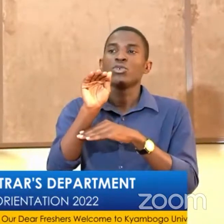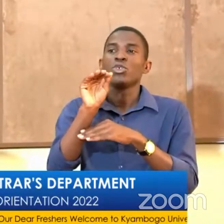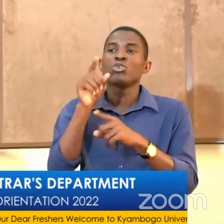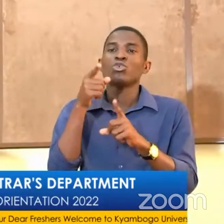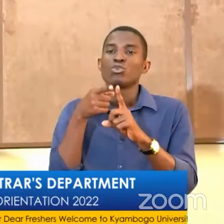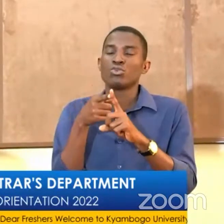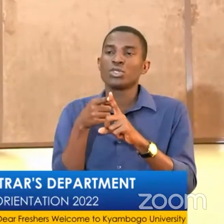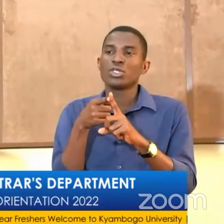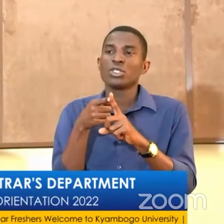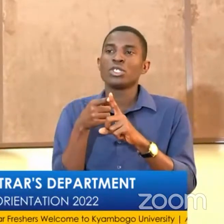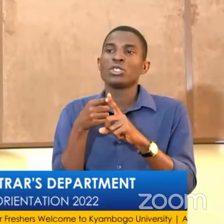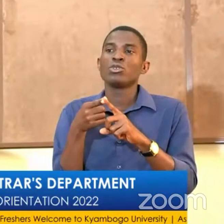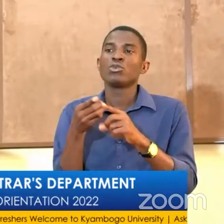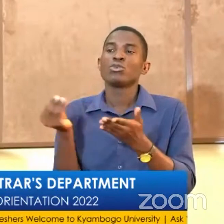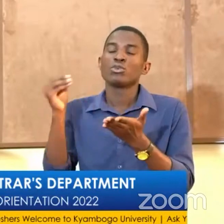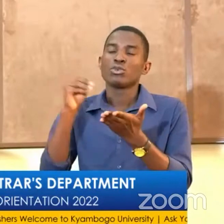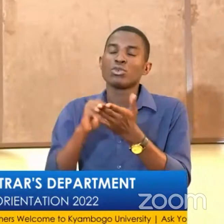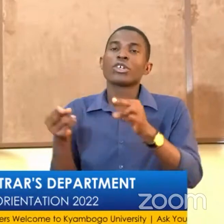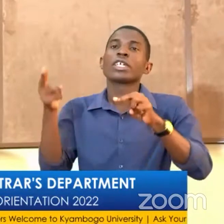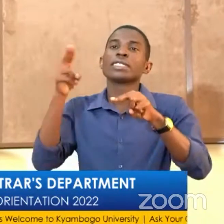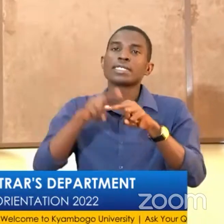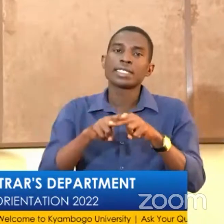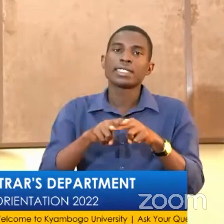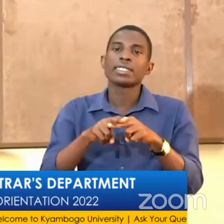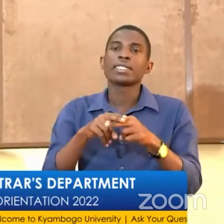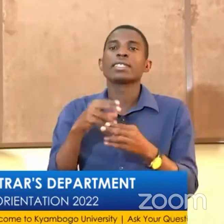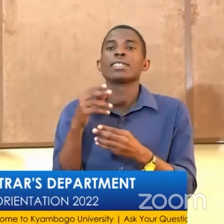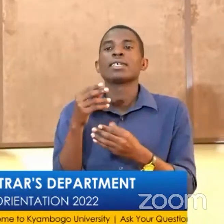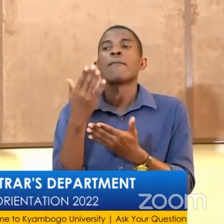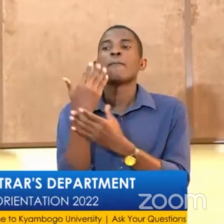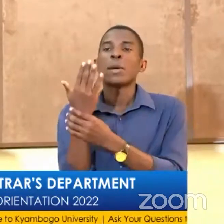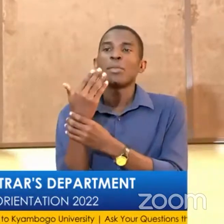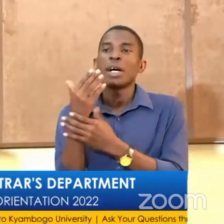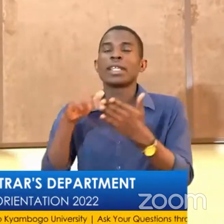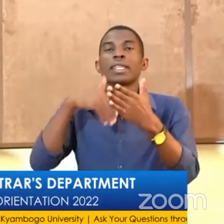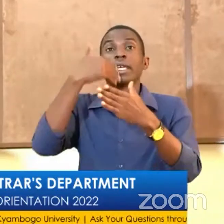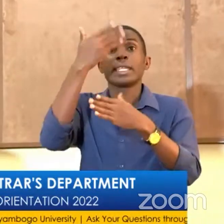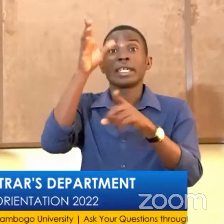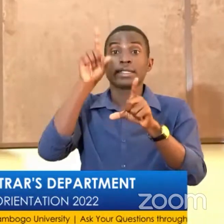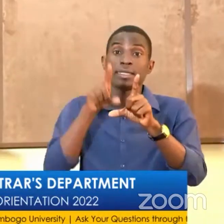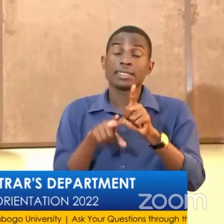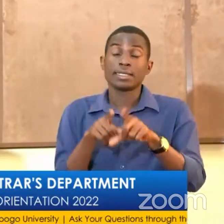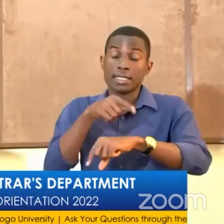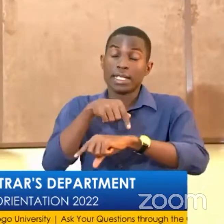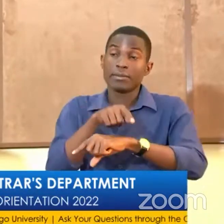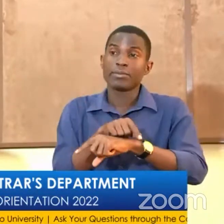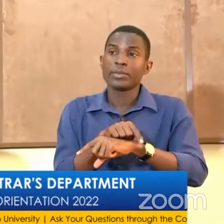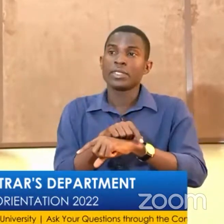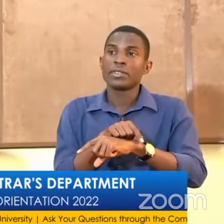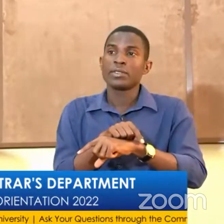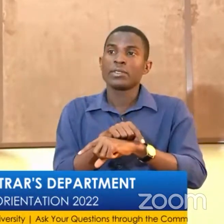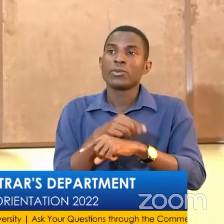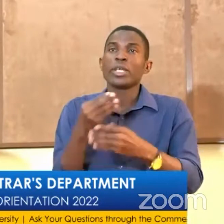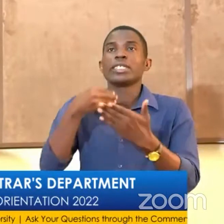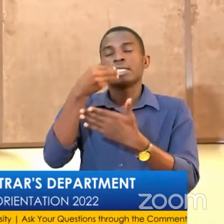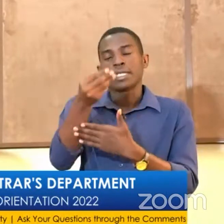to resit this paper the next time it is